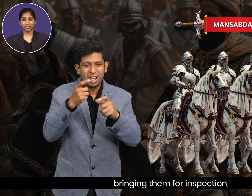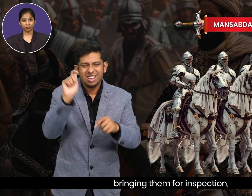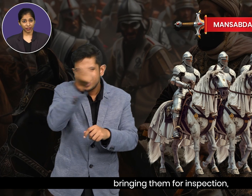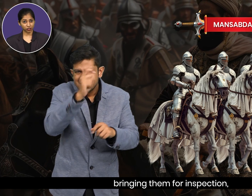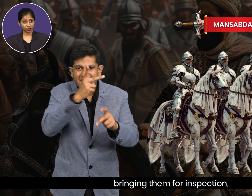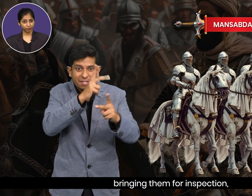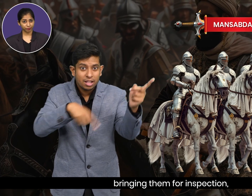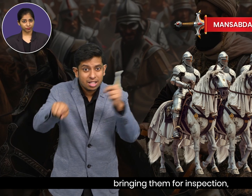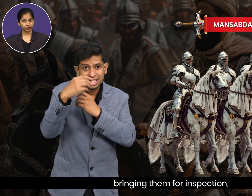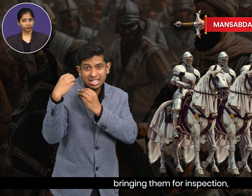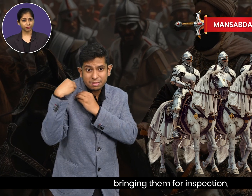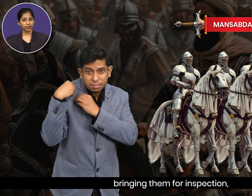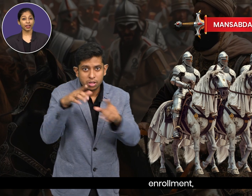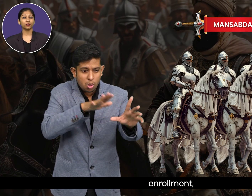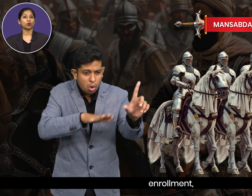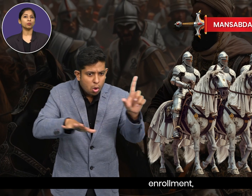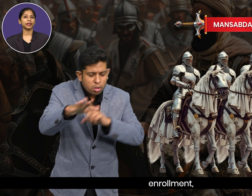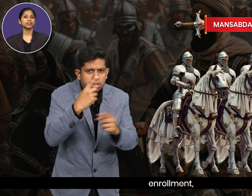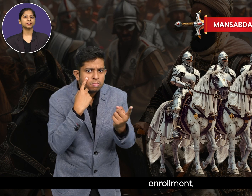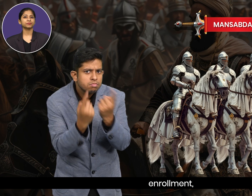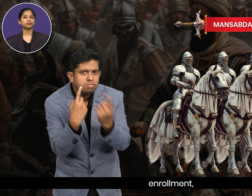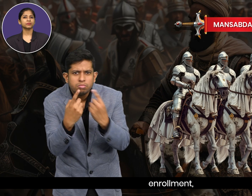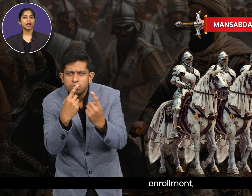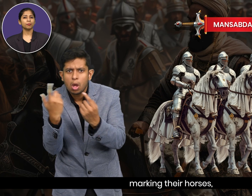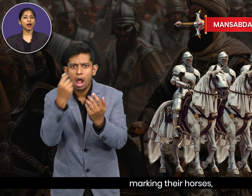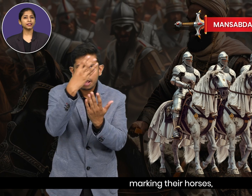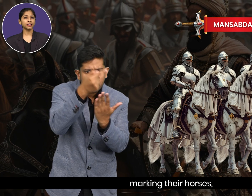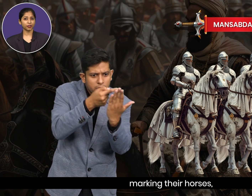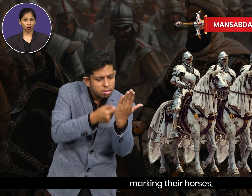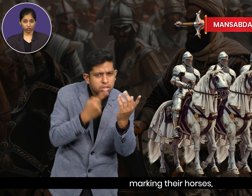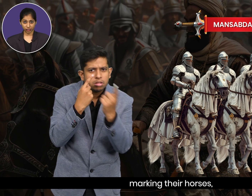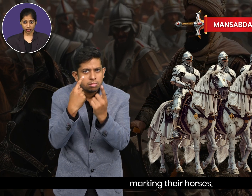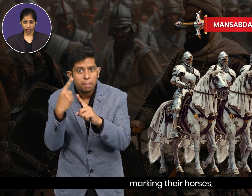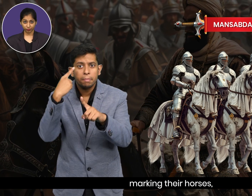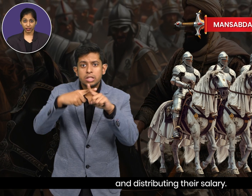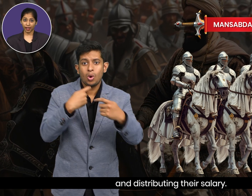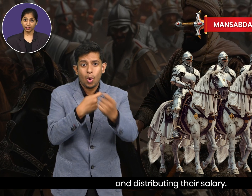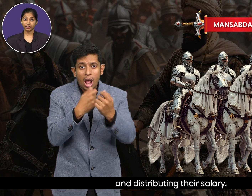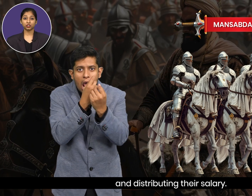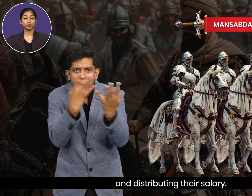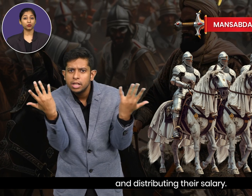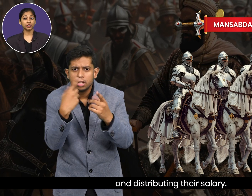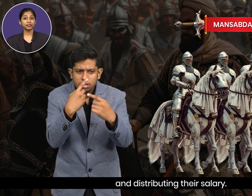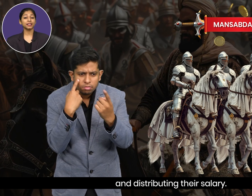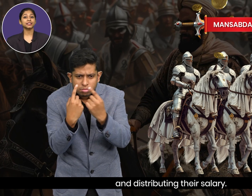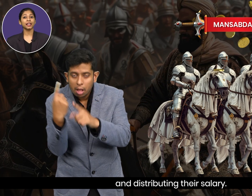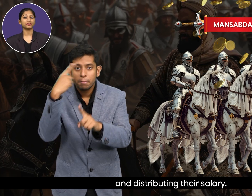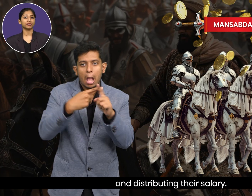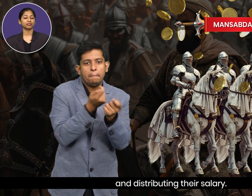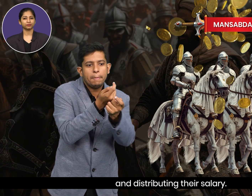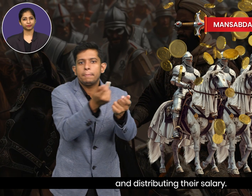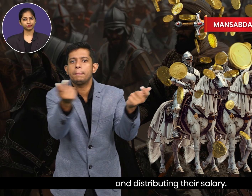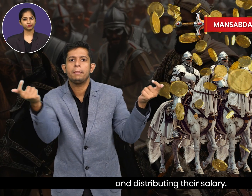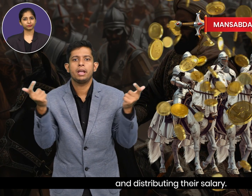for inspection, enrollment, marking their horses, and distributing their